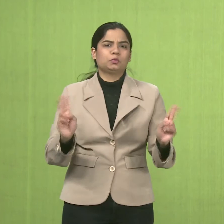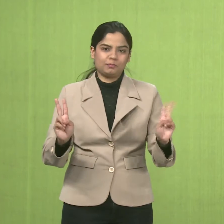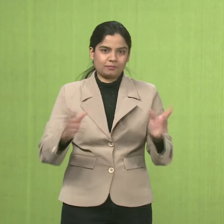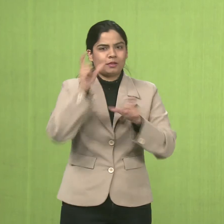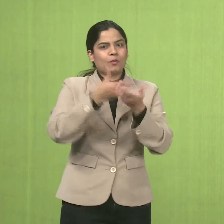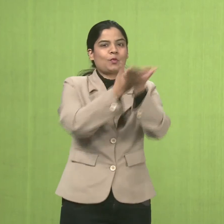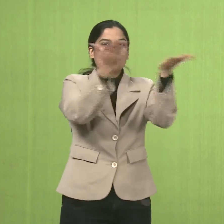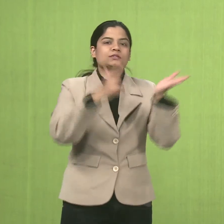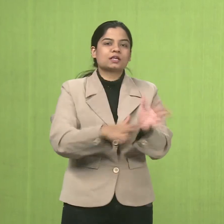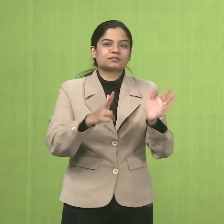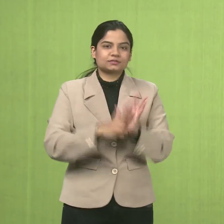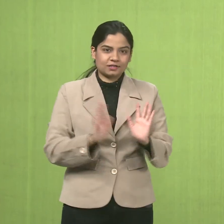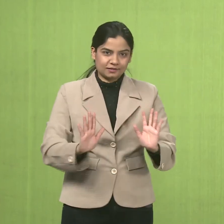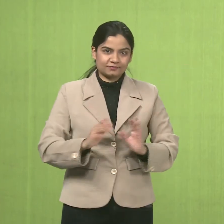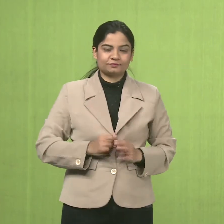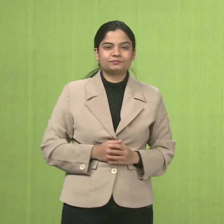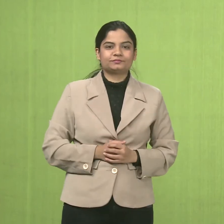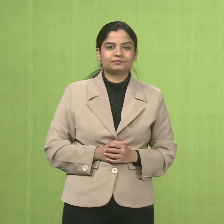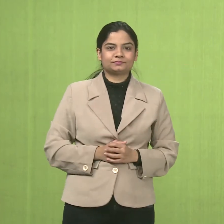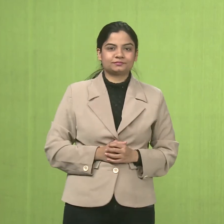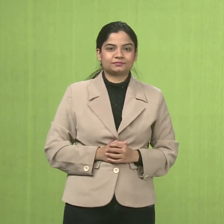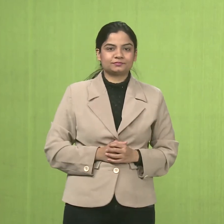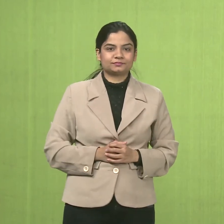confusing experience, but it is at the same time very normal as well.